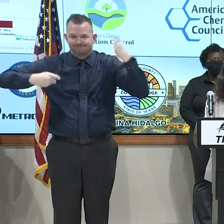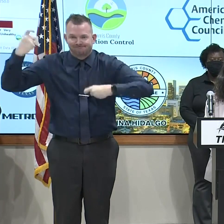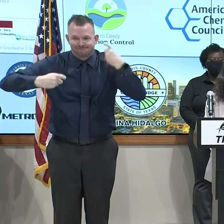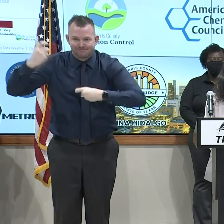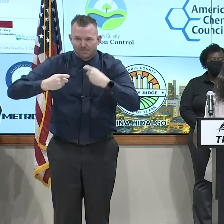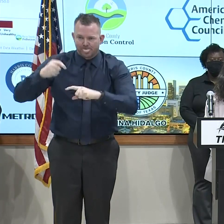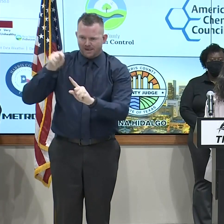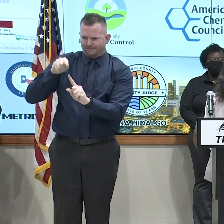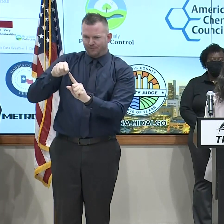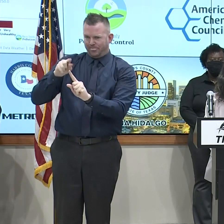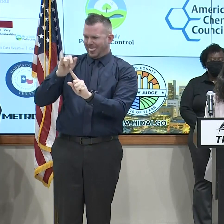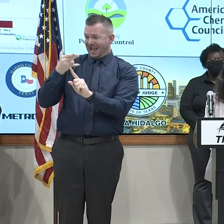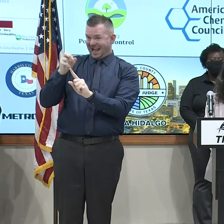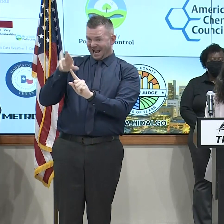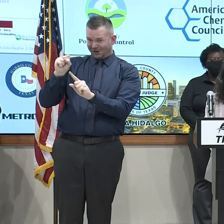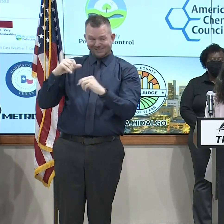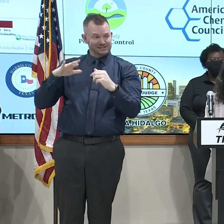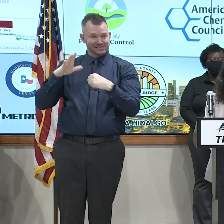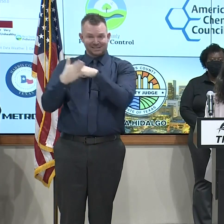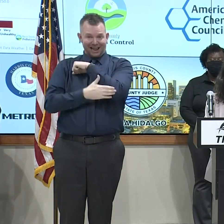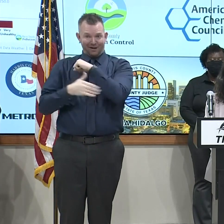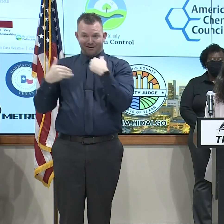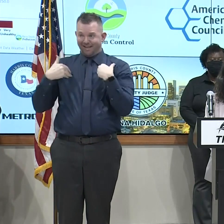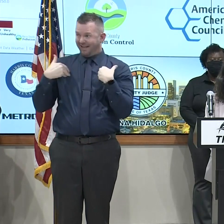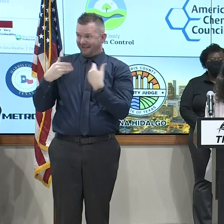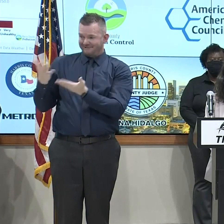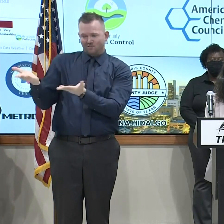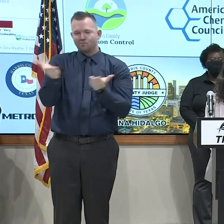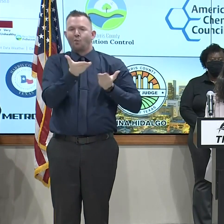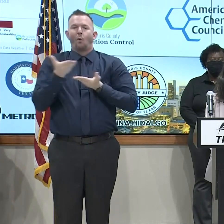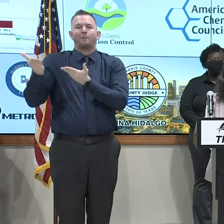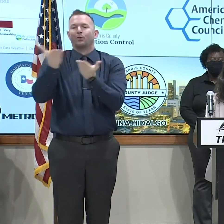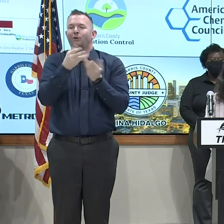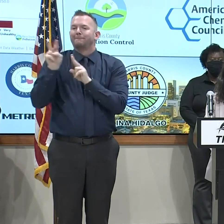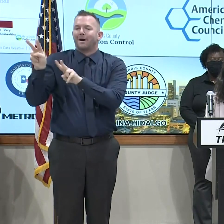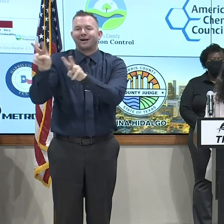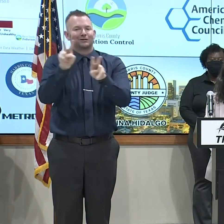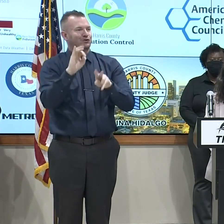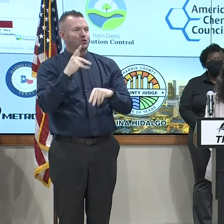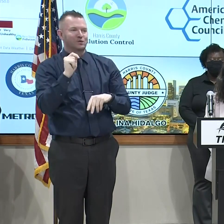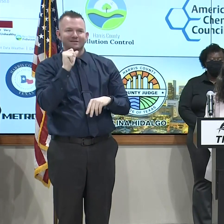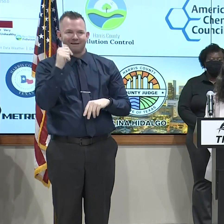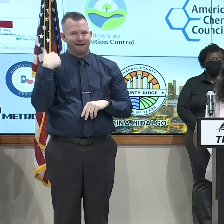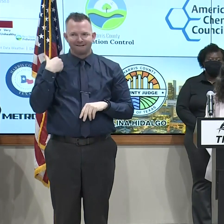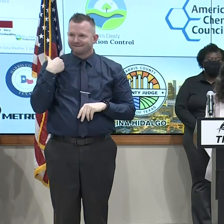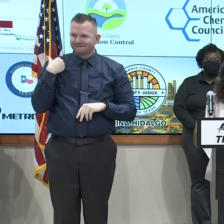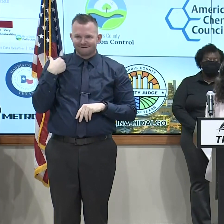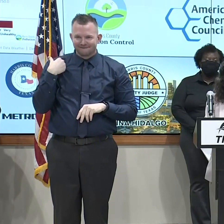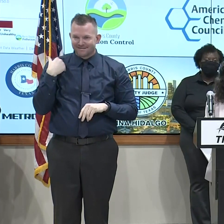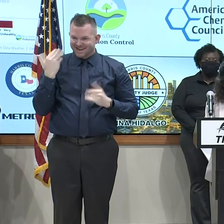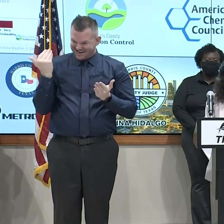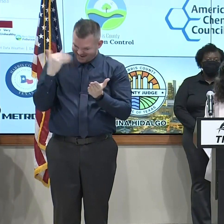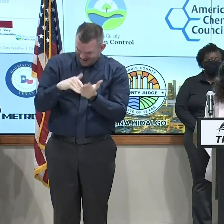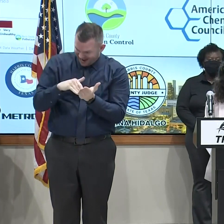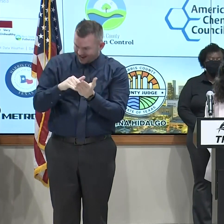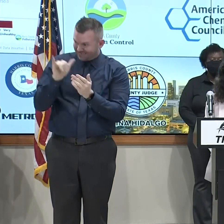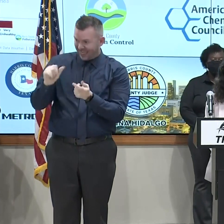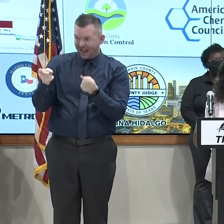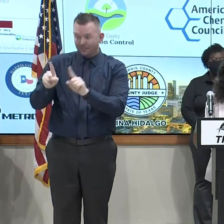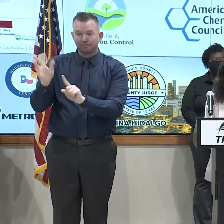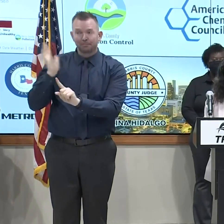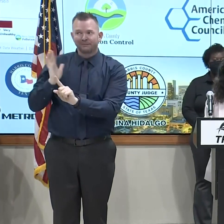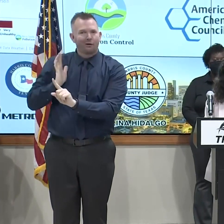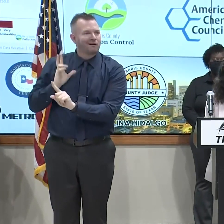mobile monitoring units we needed. Never again. Now we have the beginnings of this